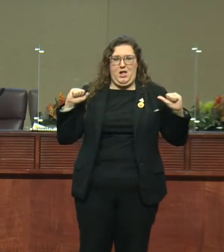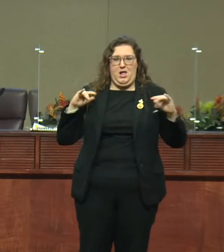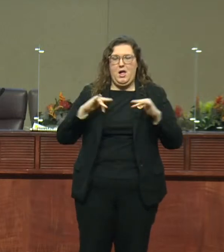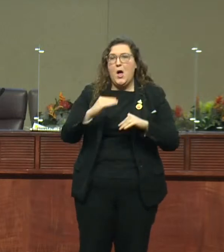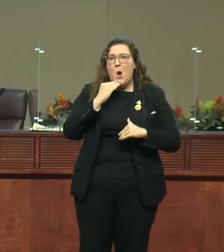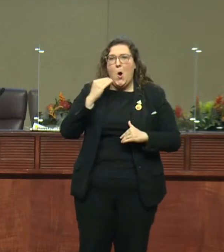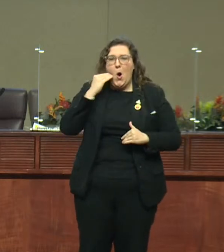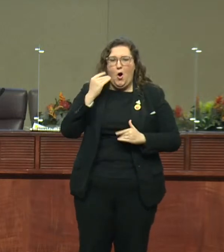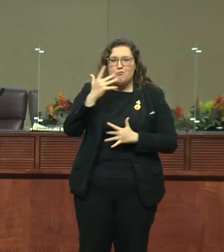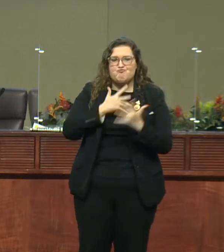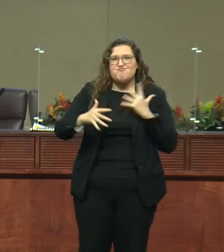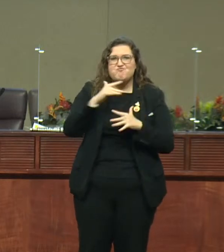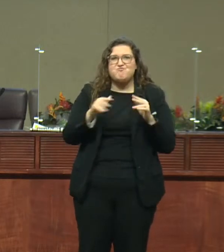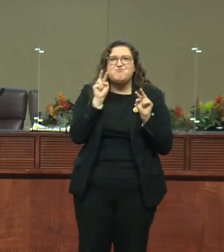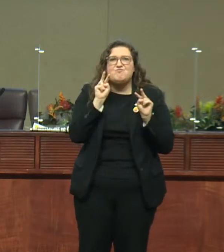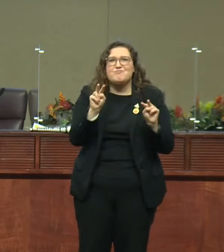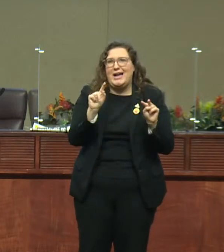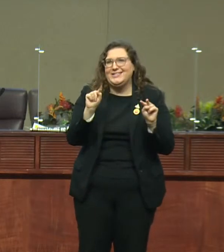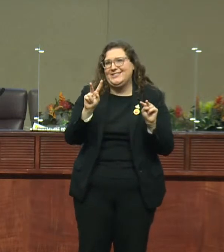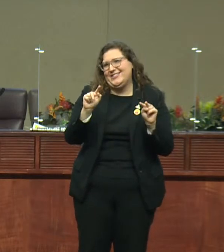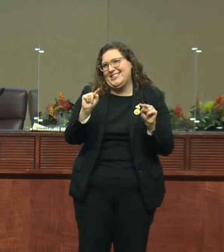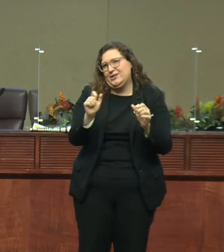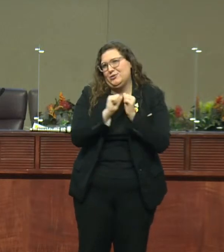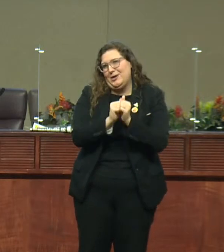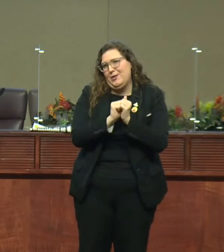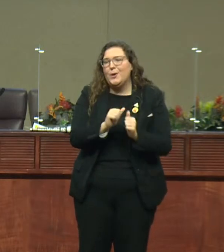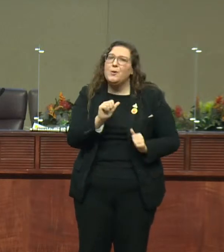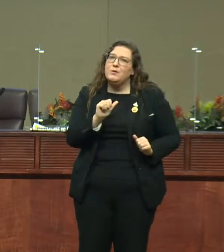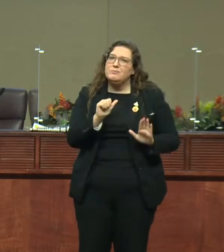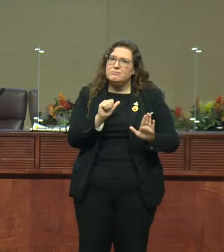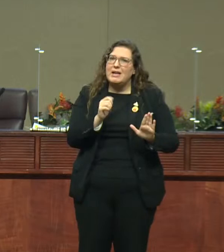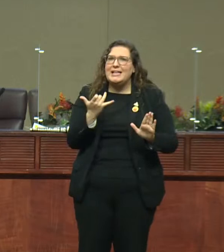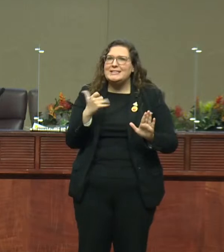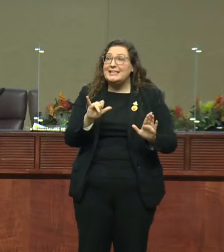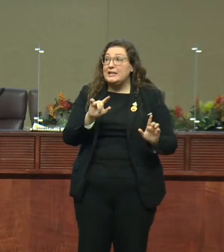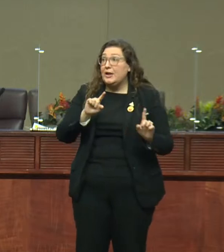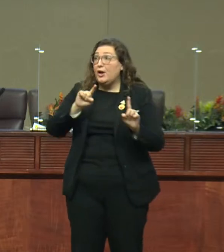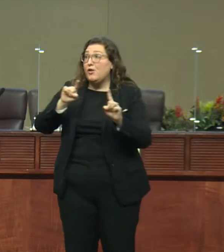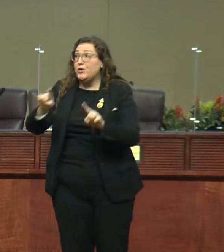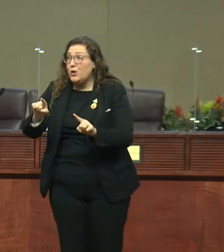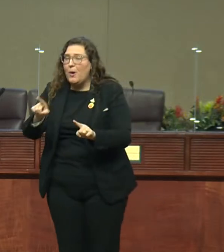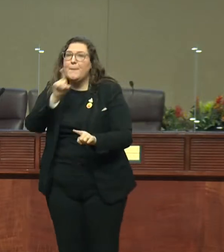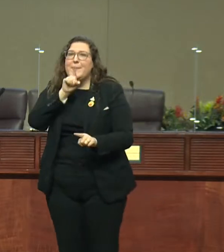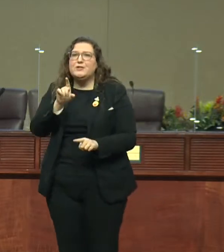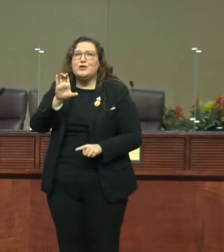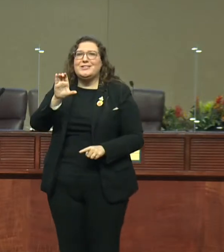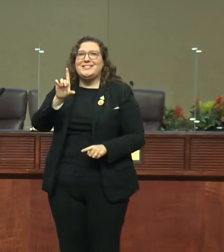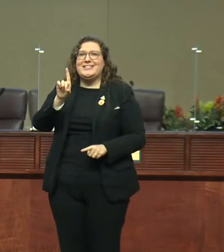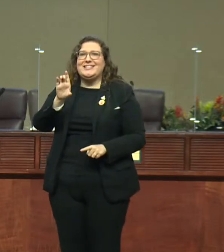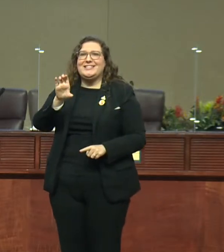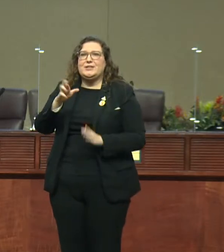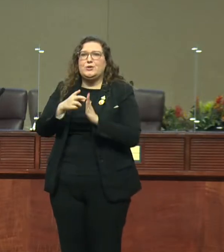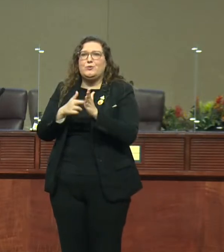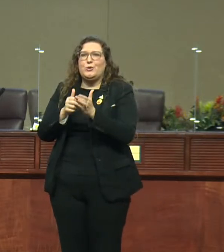And we advise people to follow all the guidelines from the CDC. And if you don't have to go, don't go.